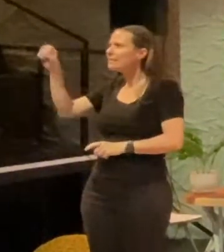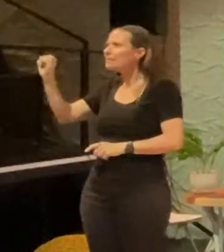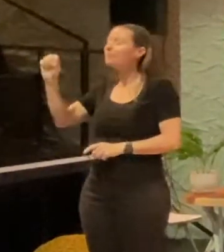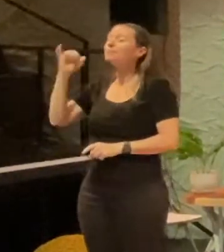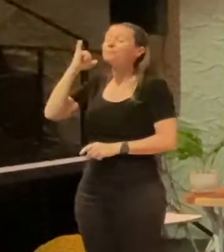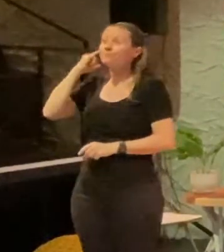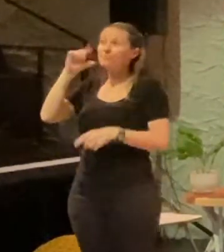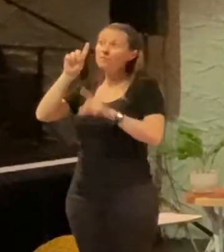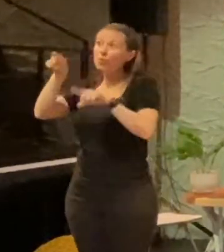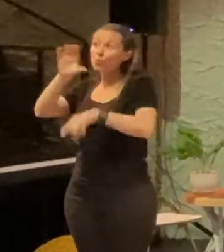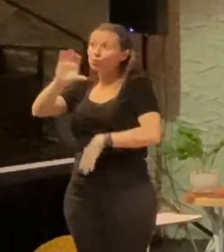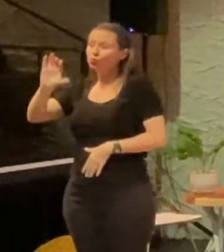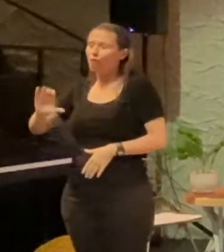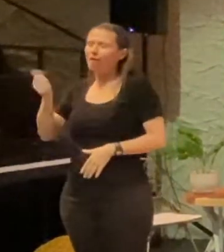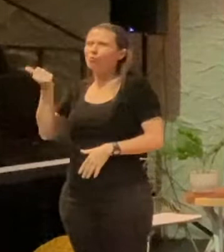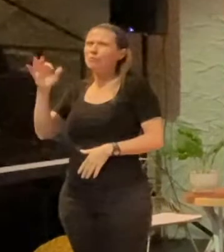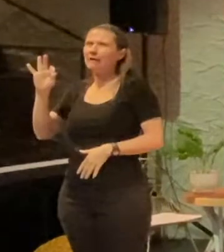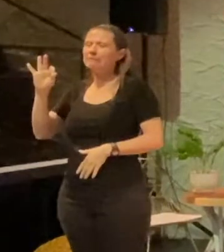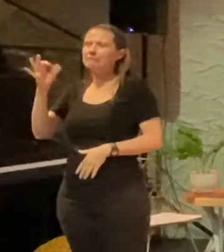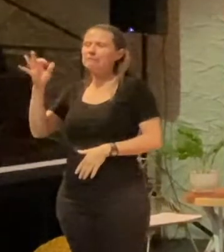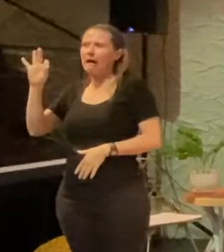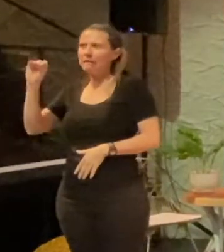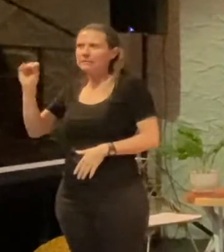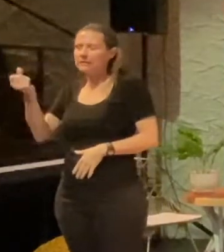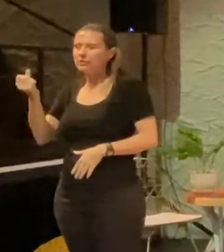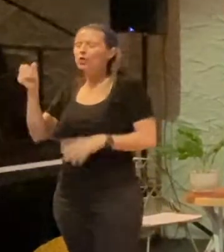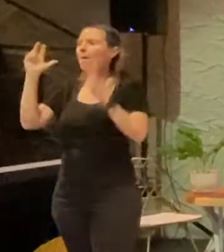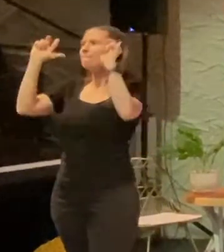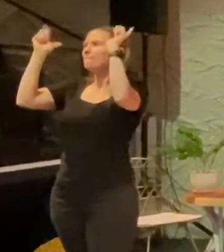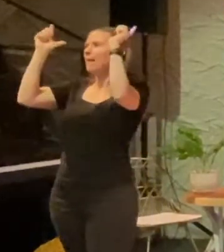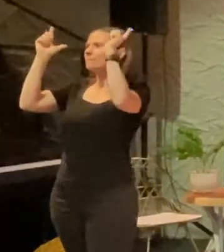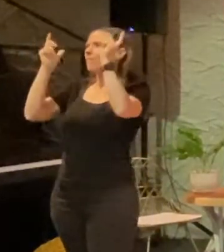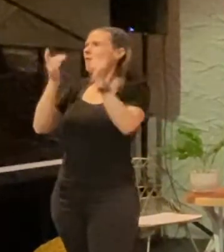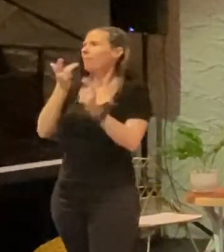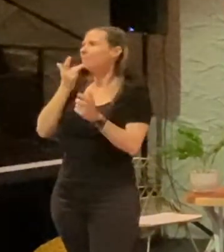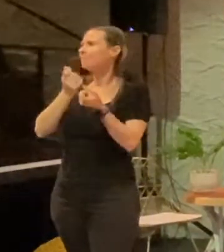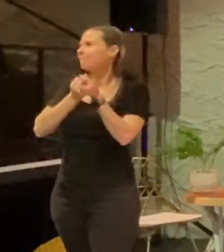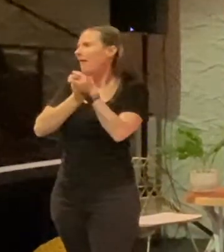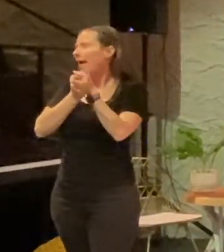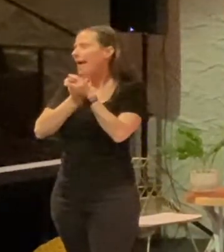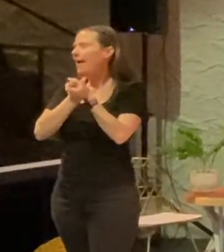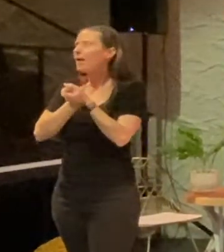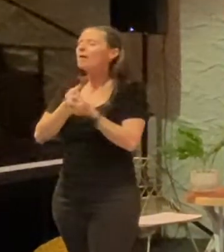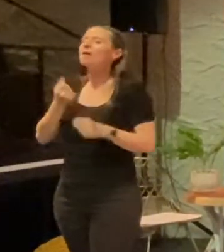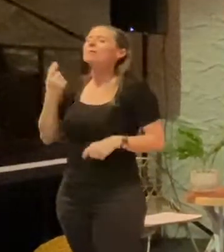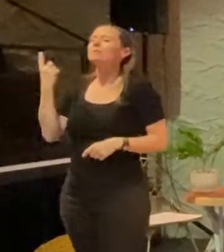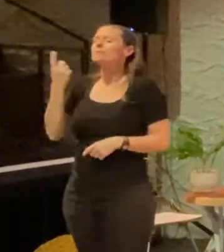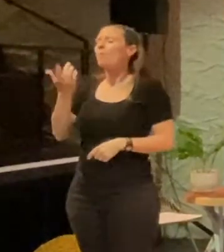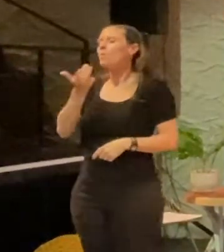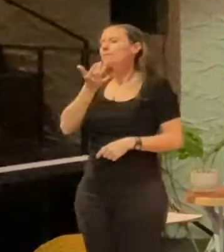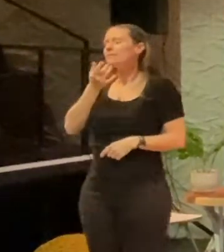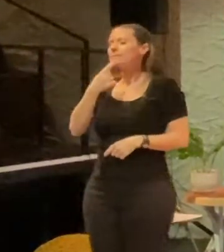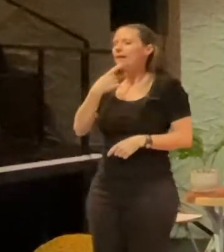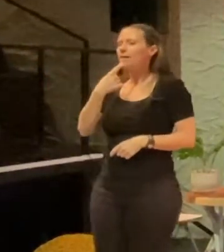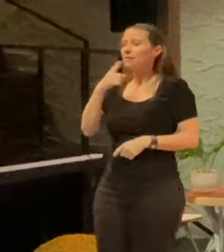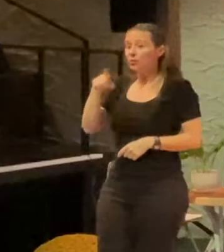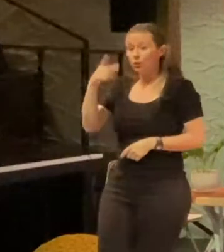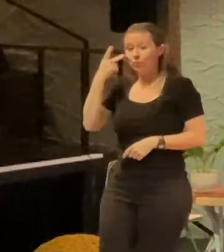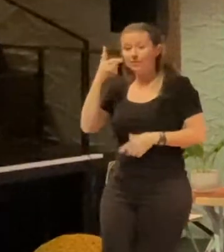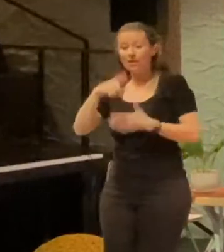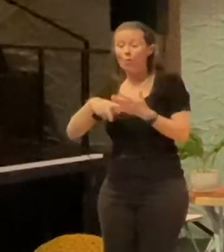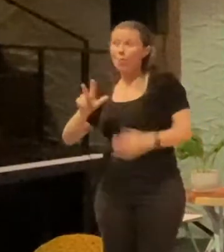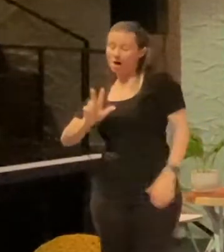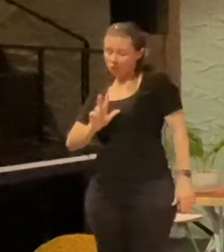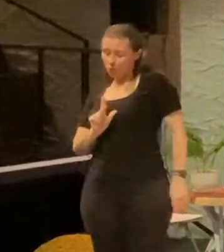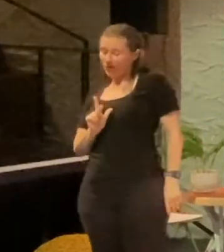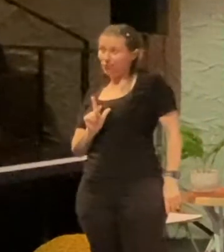you're in Chicago in the 1990s and you're a basketball fan, and, somebody says to you, hey, did you see what 23